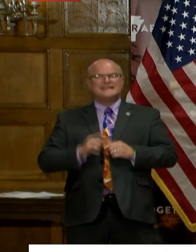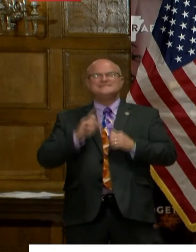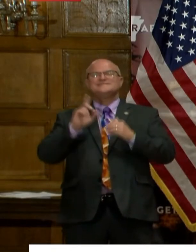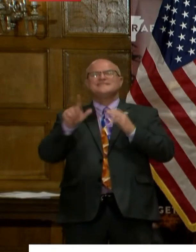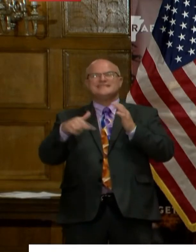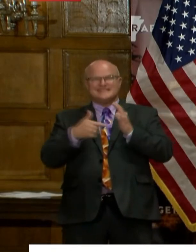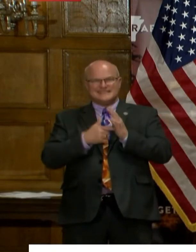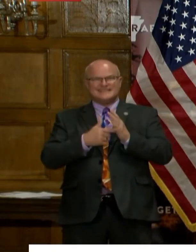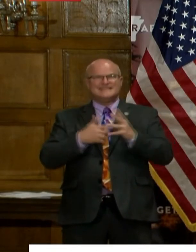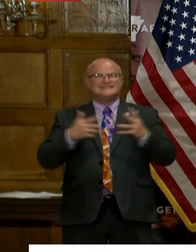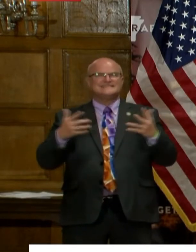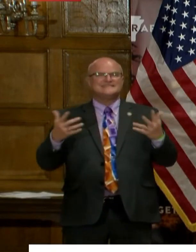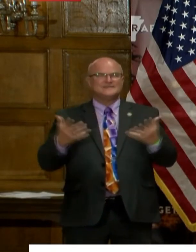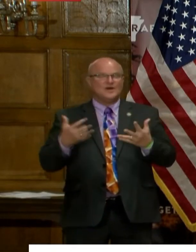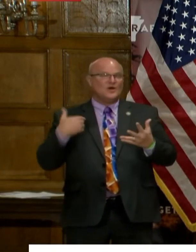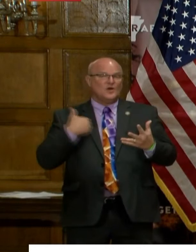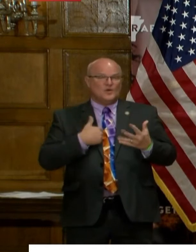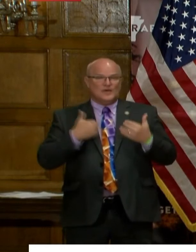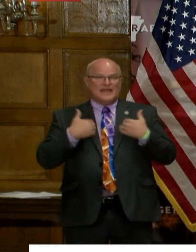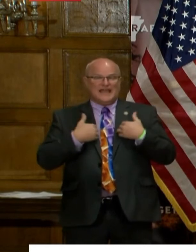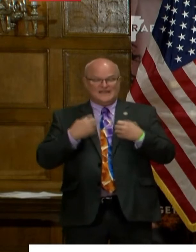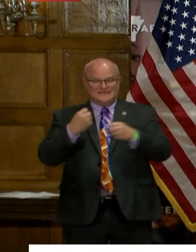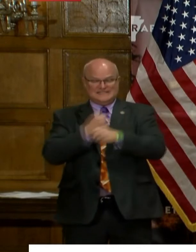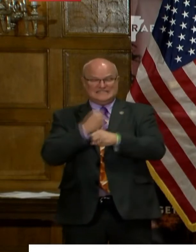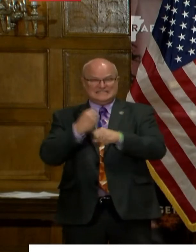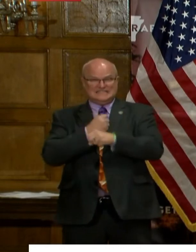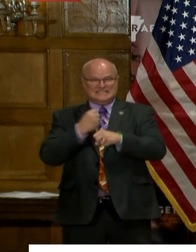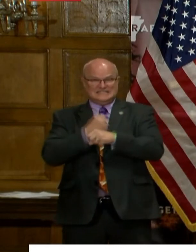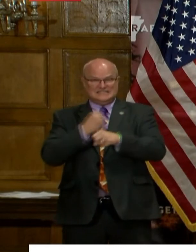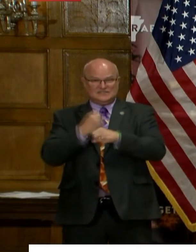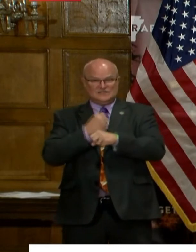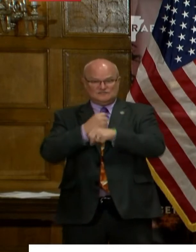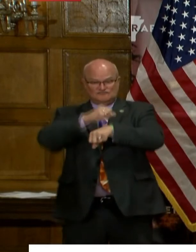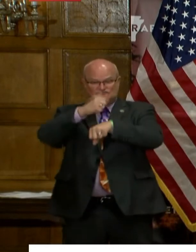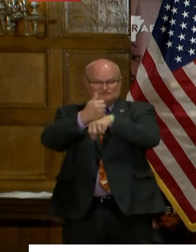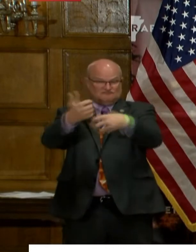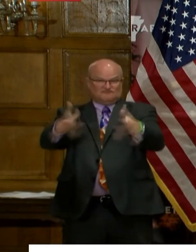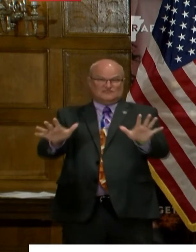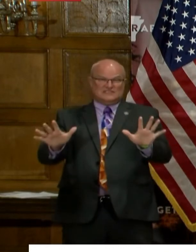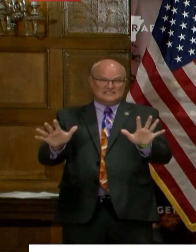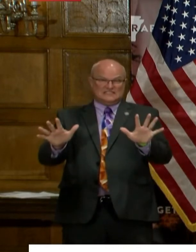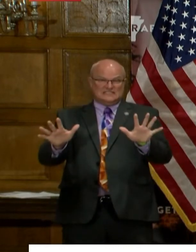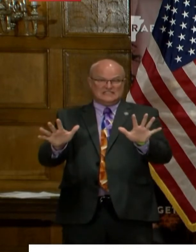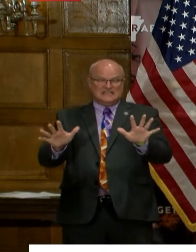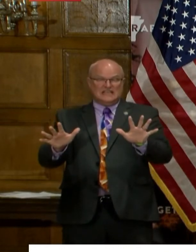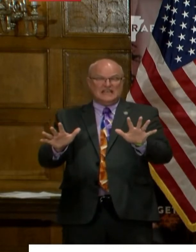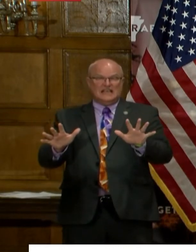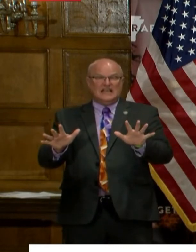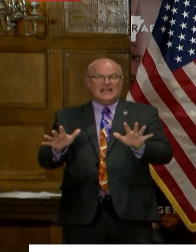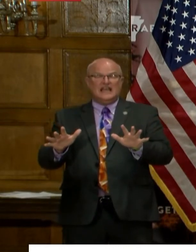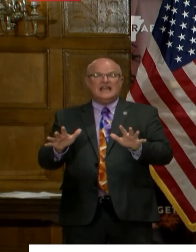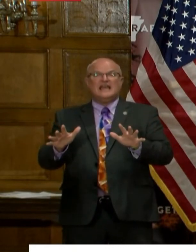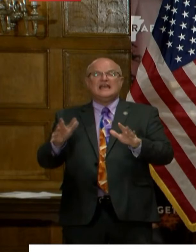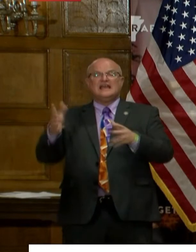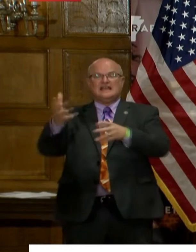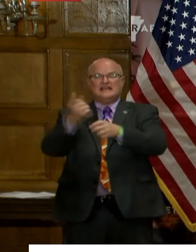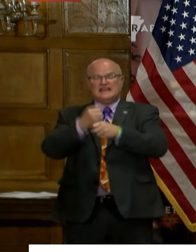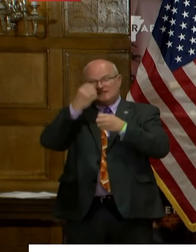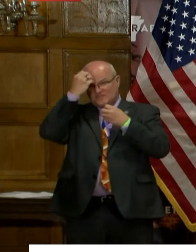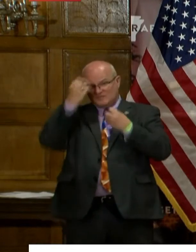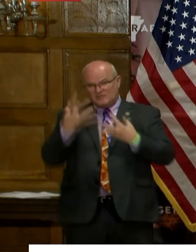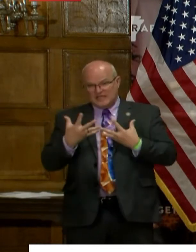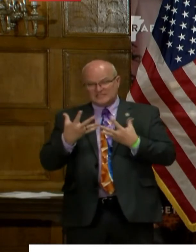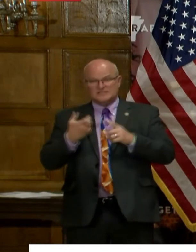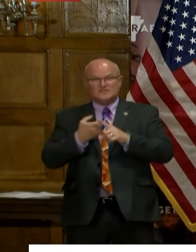is what's, we've got the statistical side in place, and they receive really the flow of information